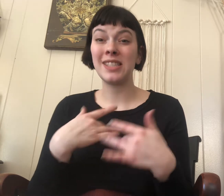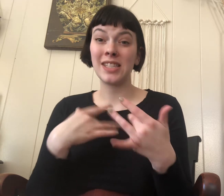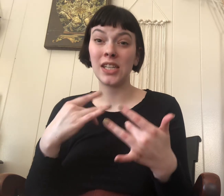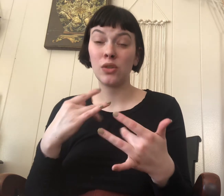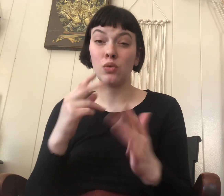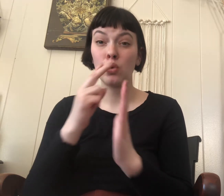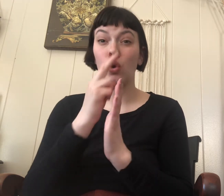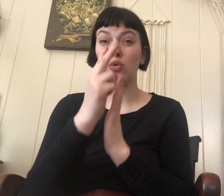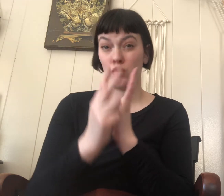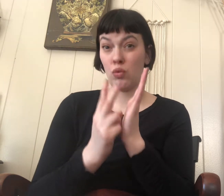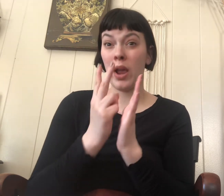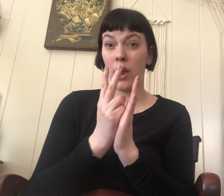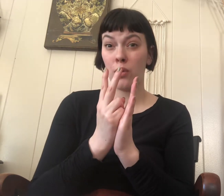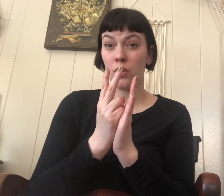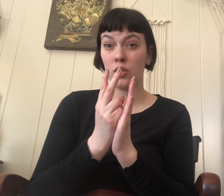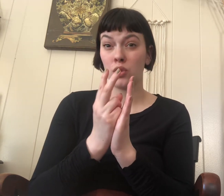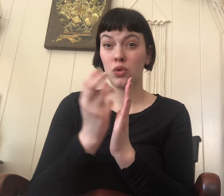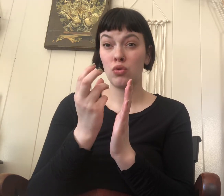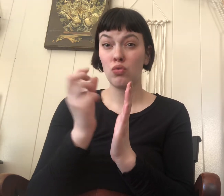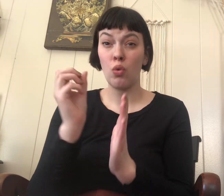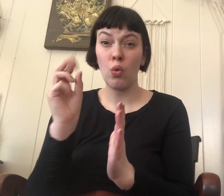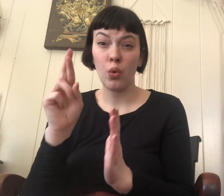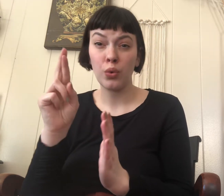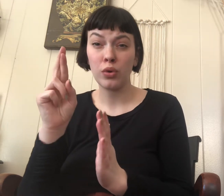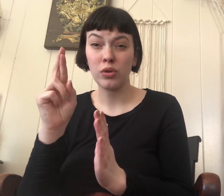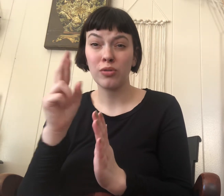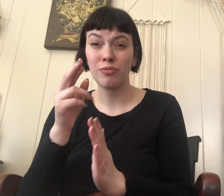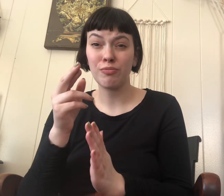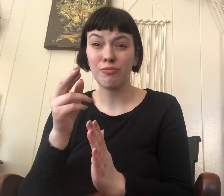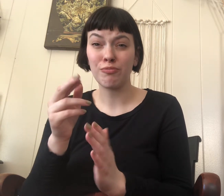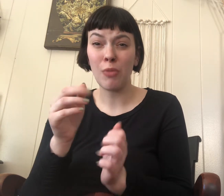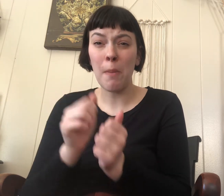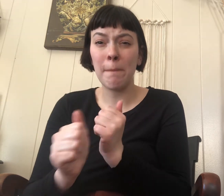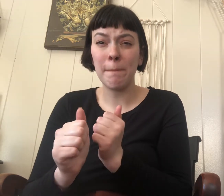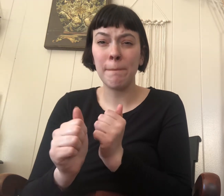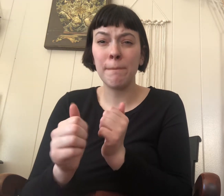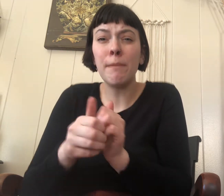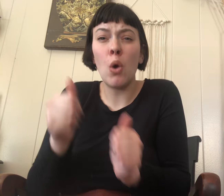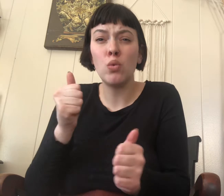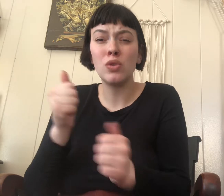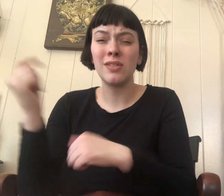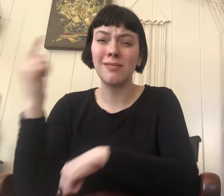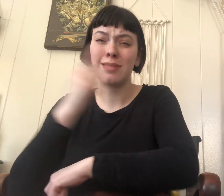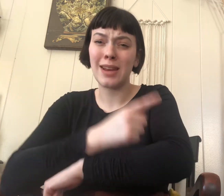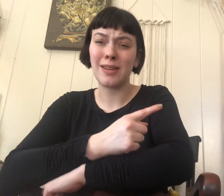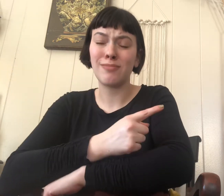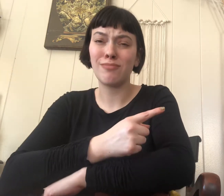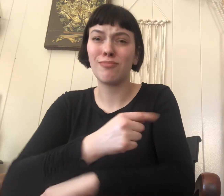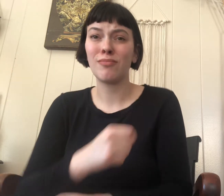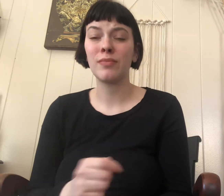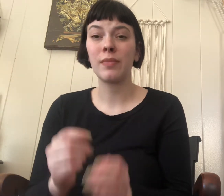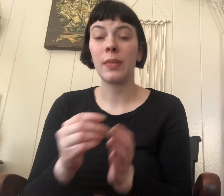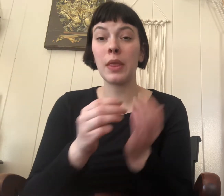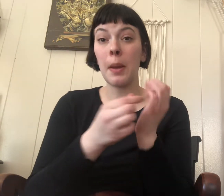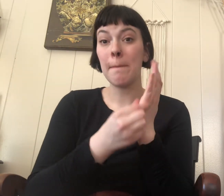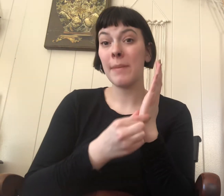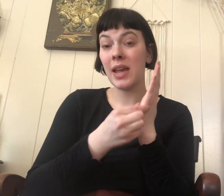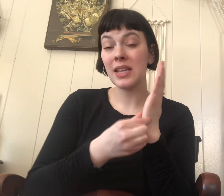We do have a television with different channels that they can occupy themselves with at the moment. We have magazines, or they can bring a book to read, they can bring a Kindle